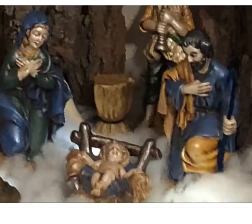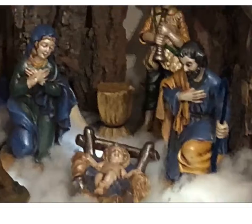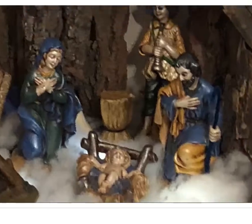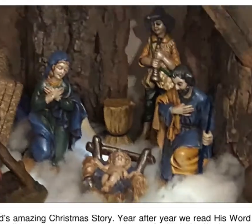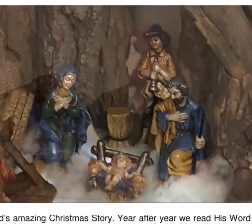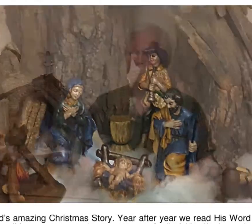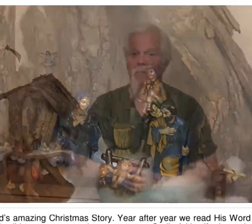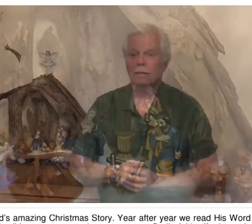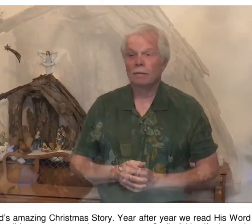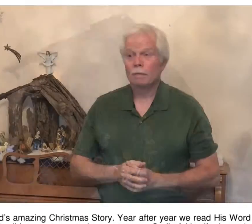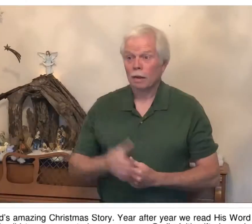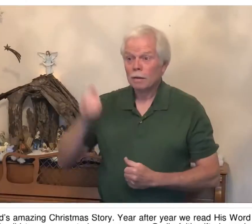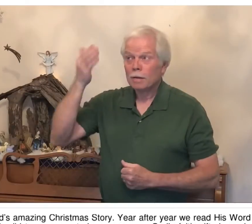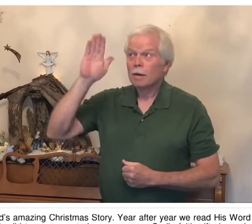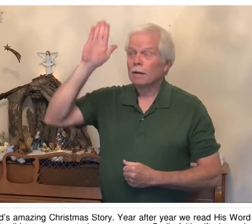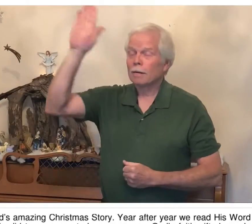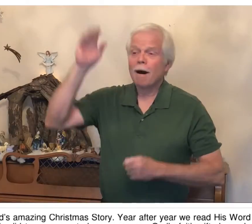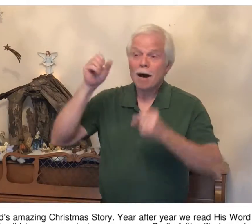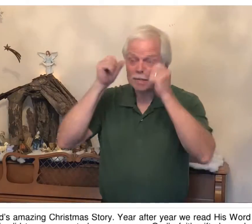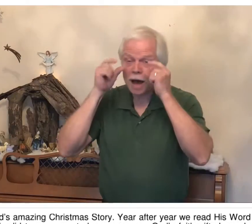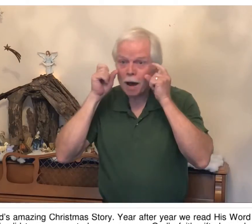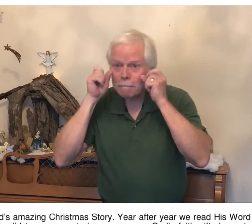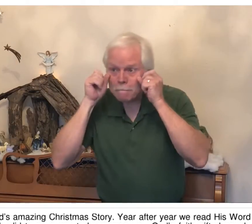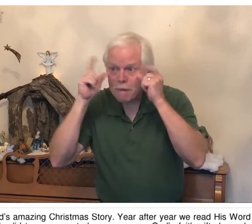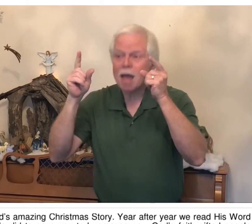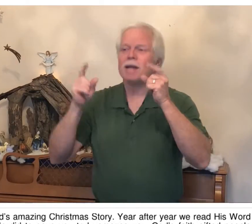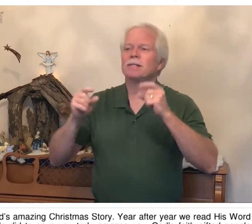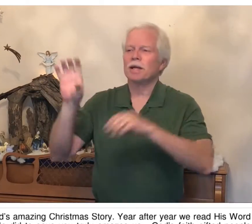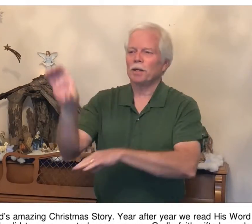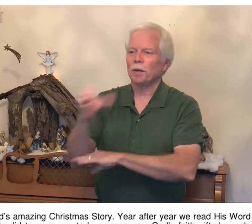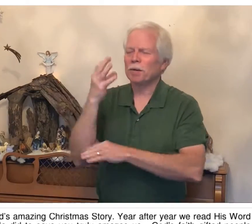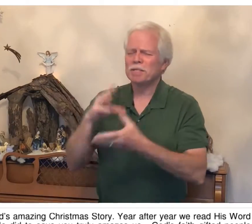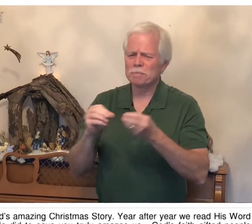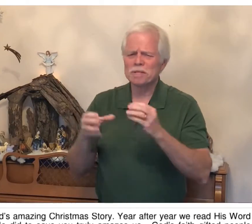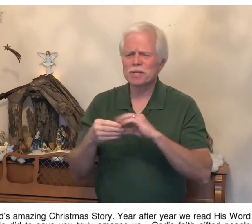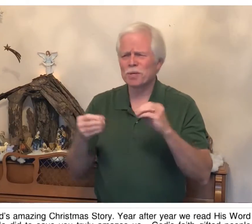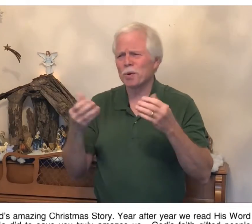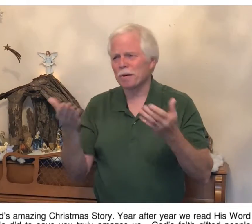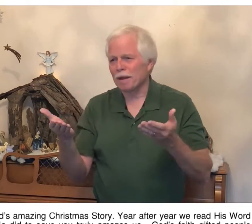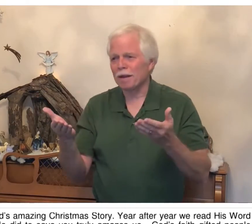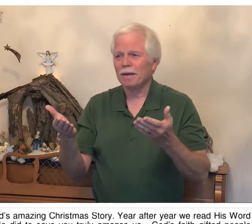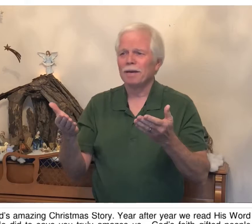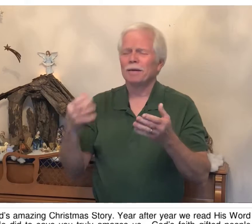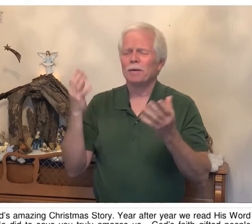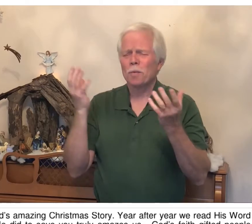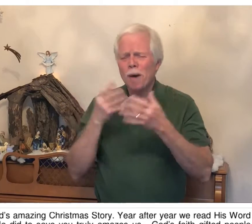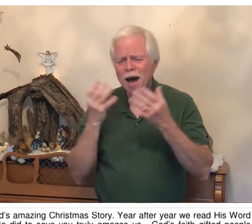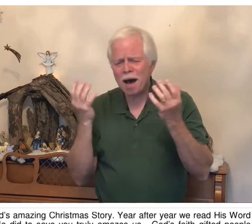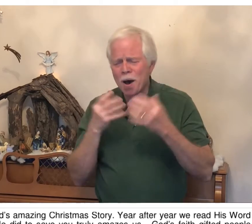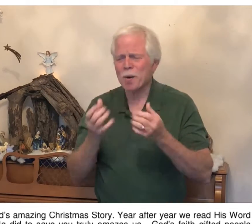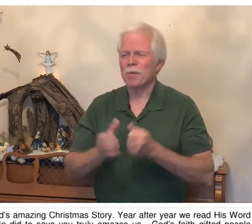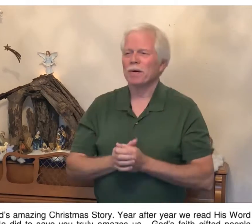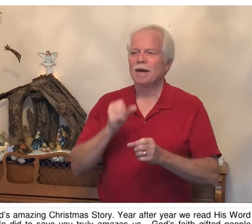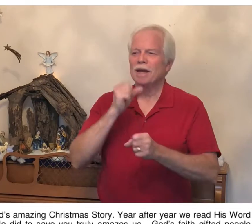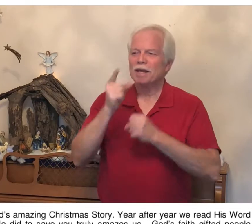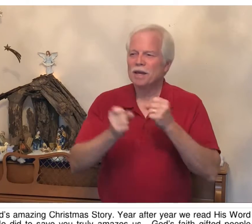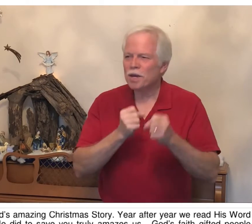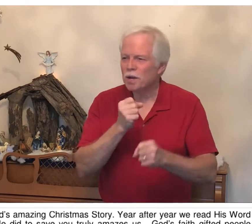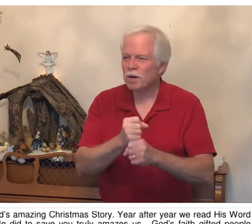God's amazing Christmas story! Wow! Year